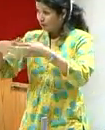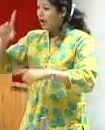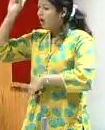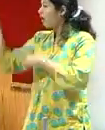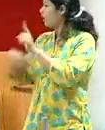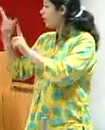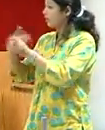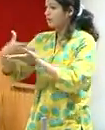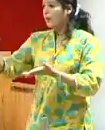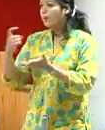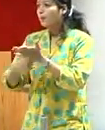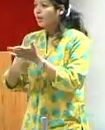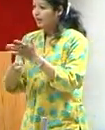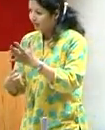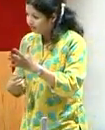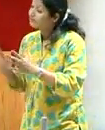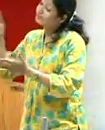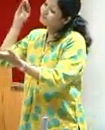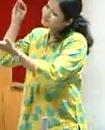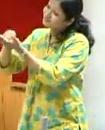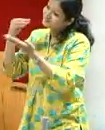we got relief.